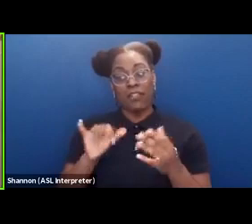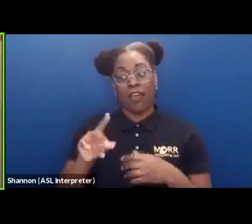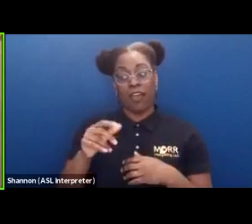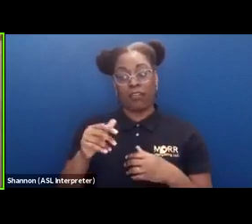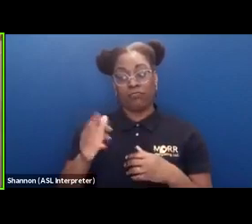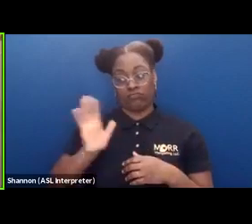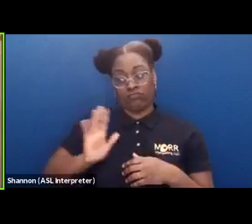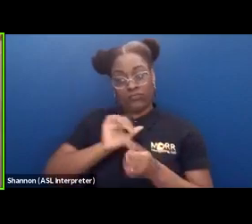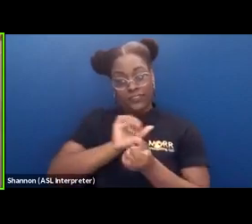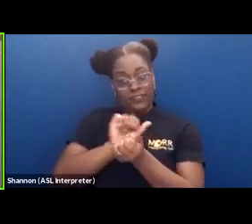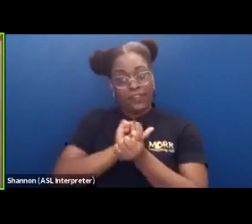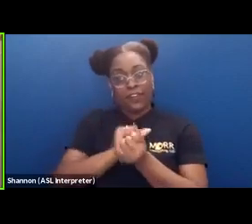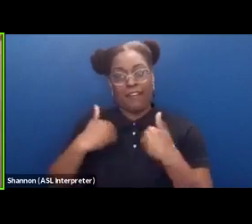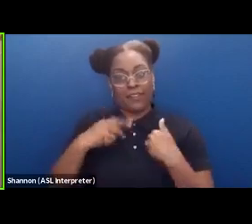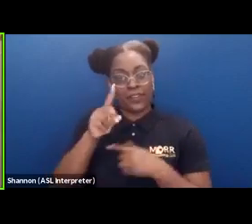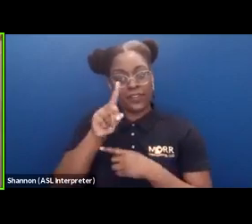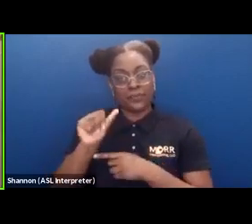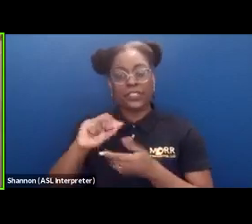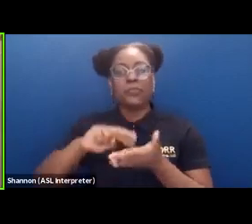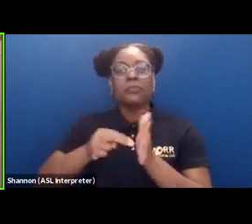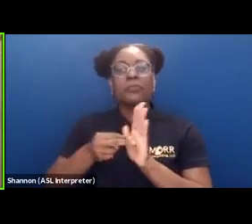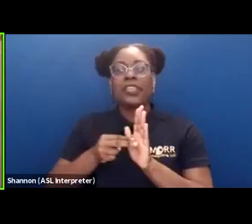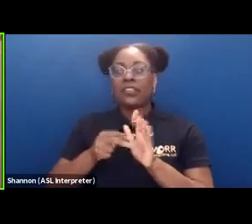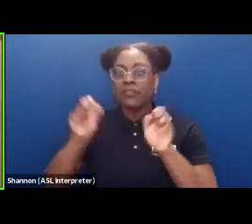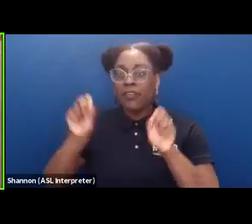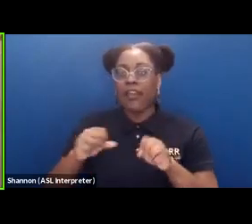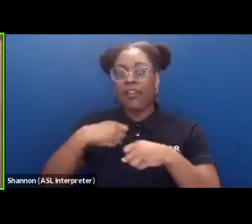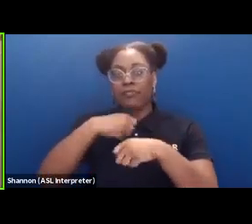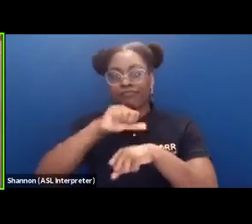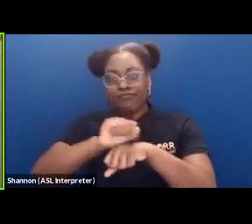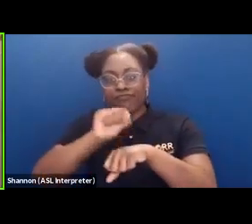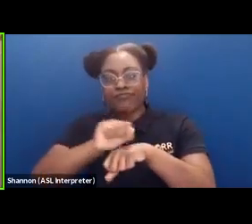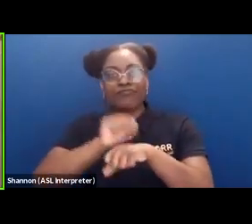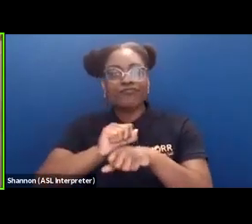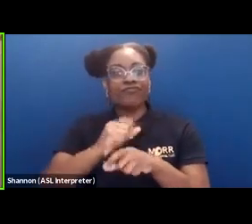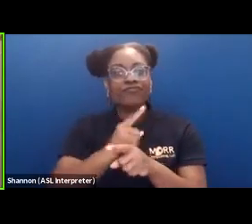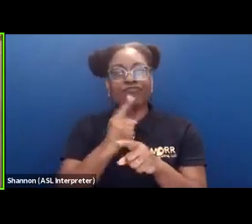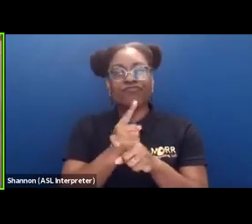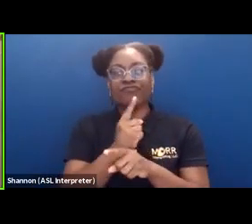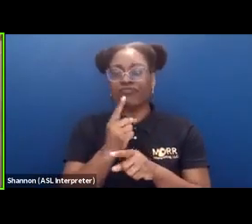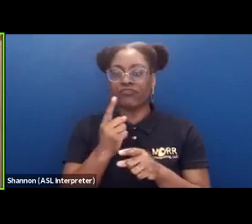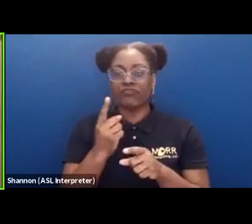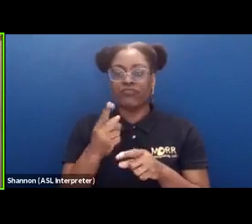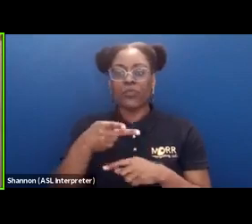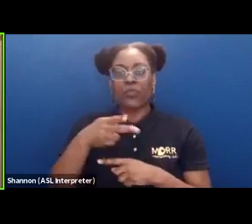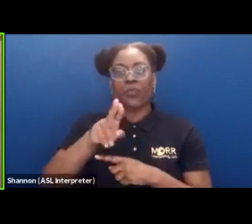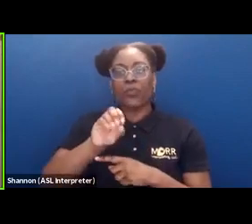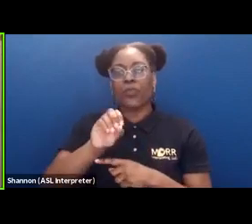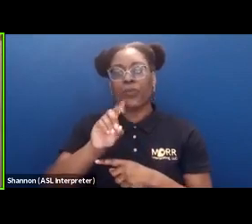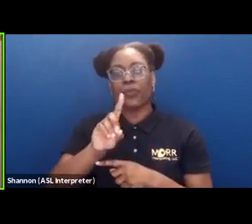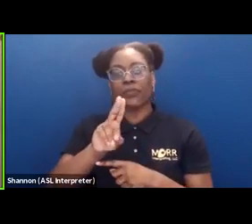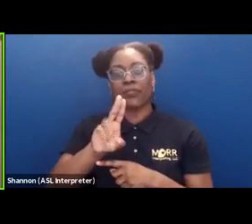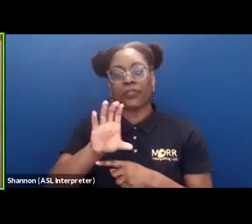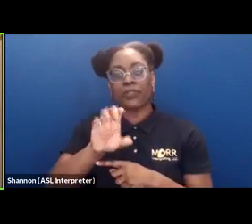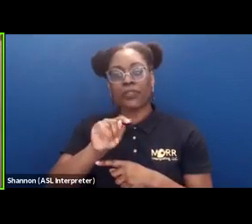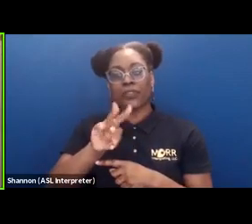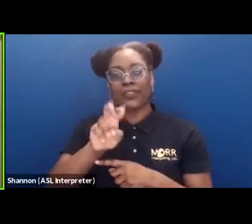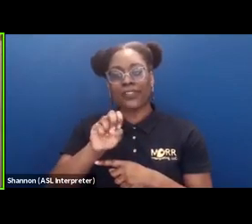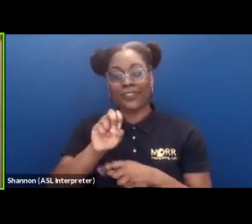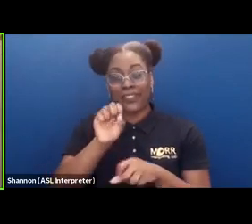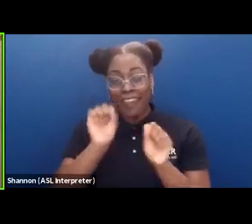idea of calling yourself disabled is sometimes still associated with not being productive, or